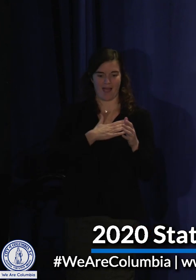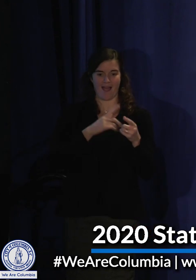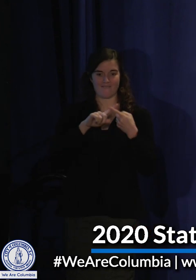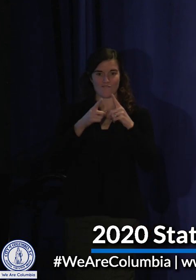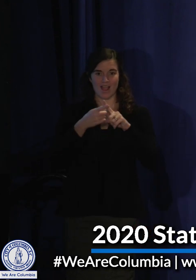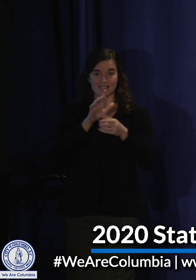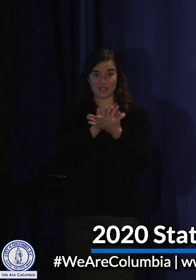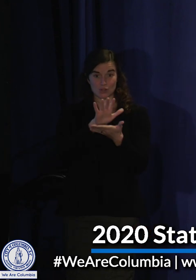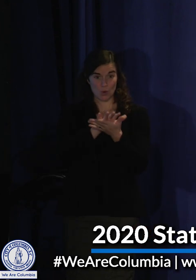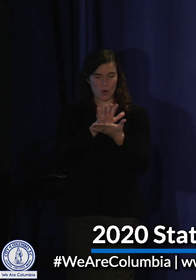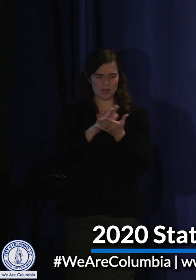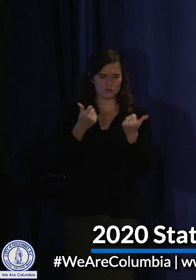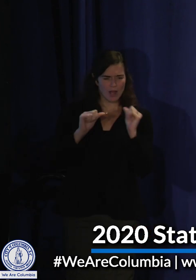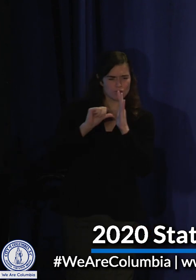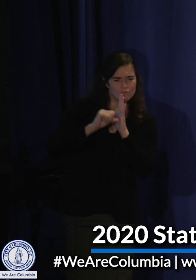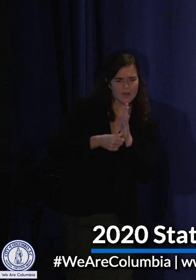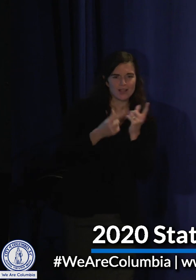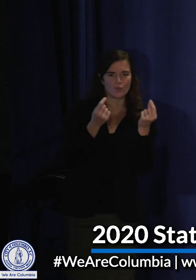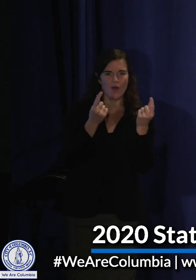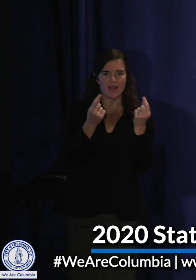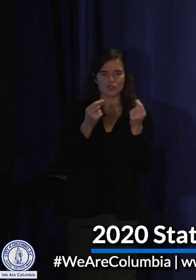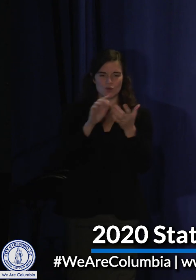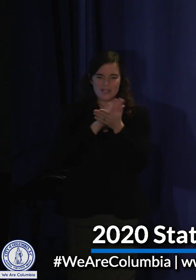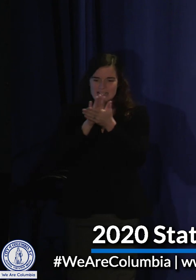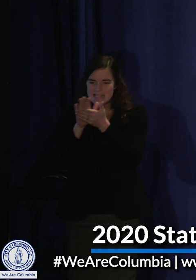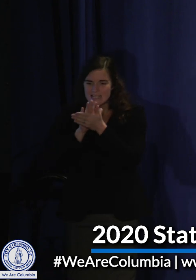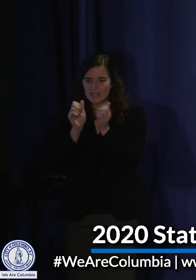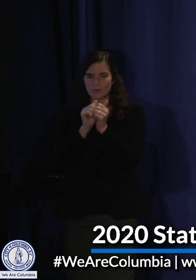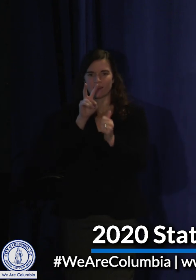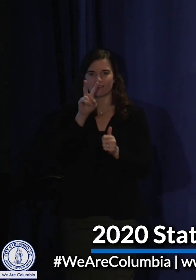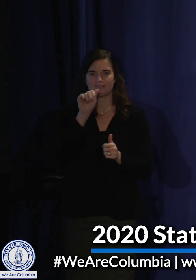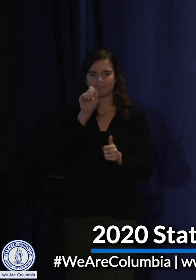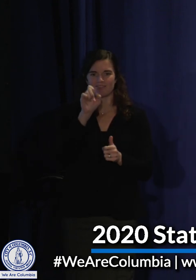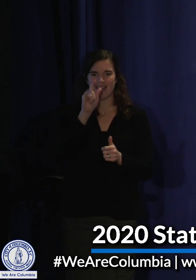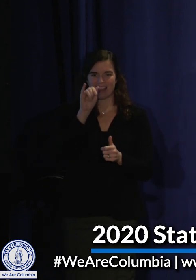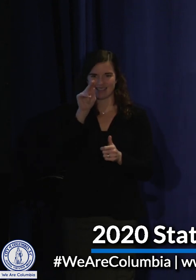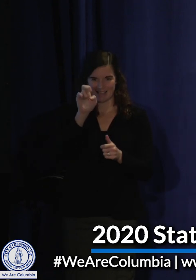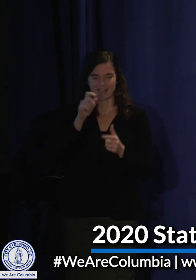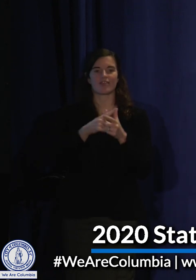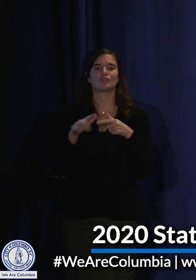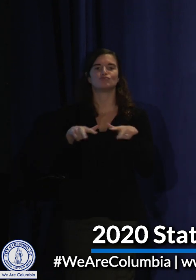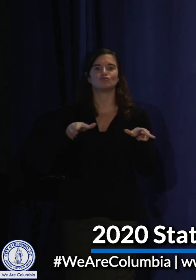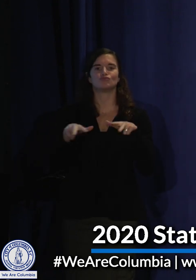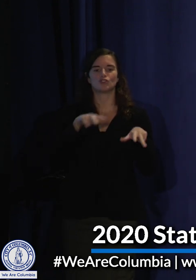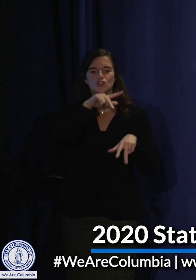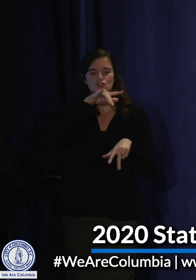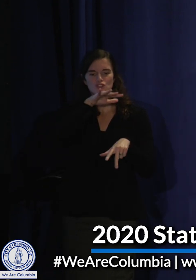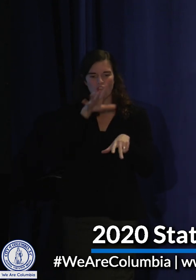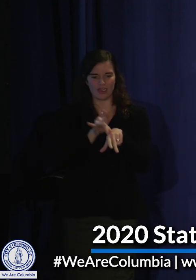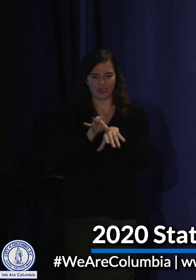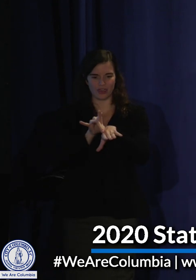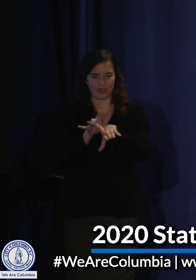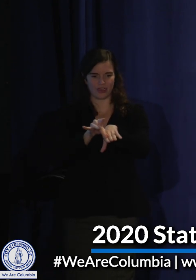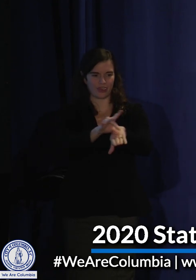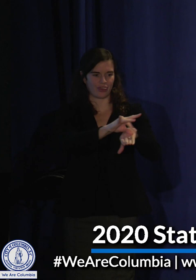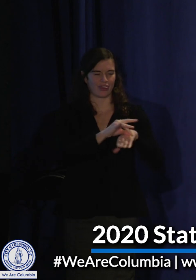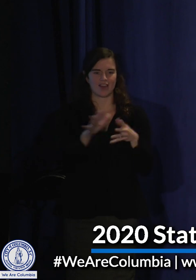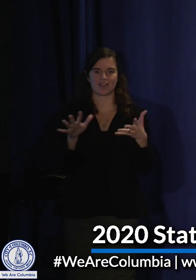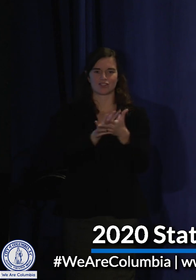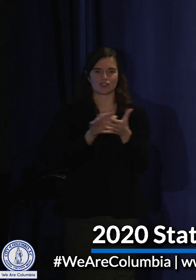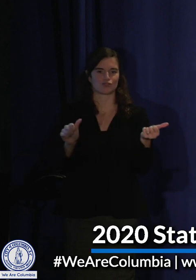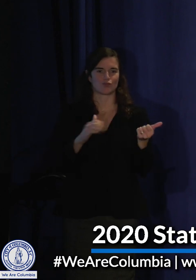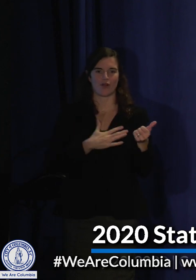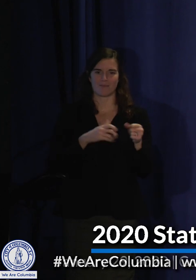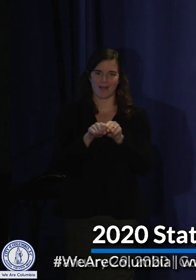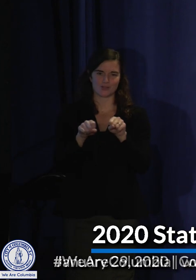on my sneakers, trying to make them nice and shiny. And then, of course, walked through a dirt lot and destroyed them. I ruined my